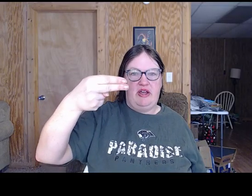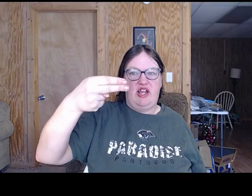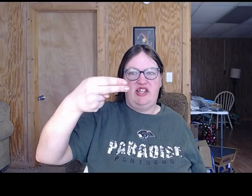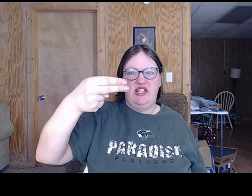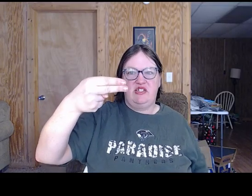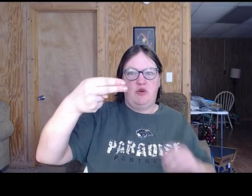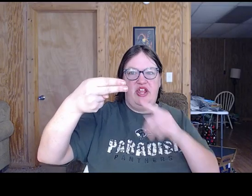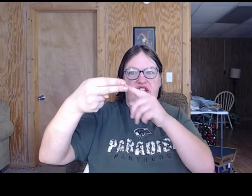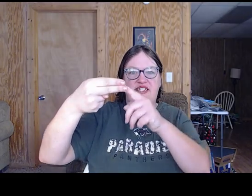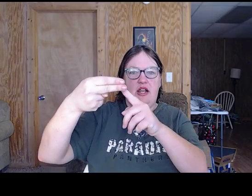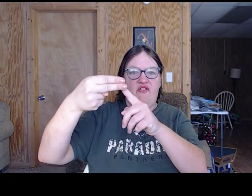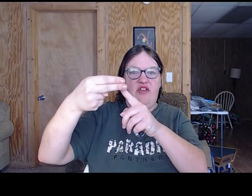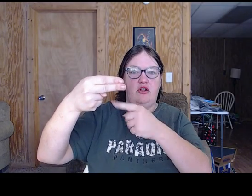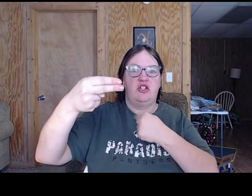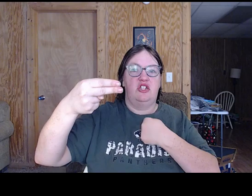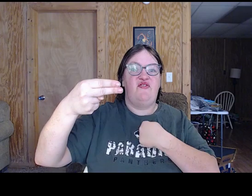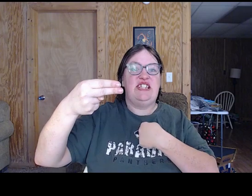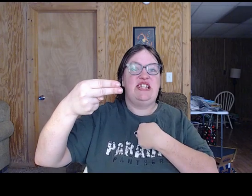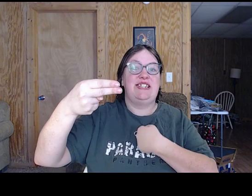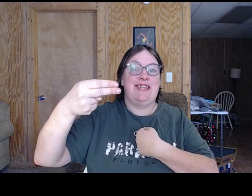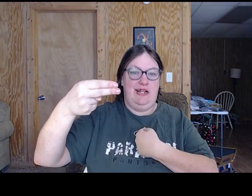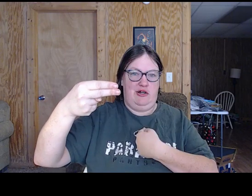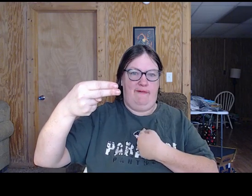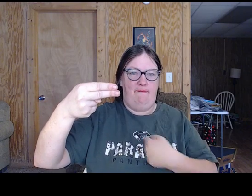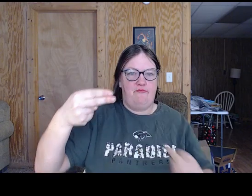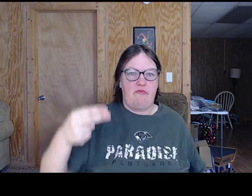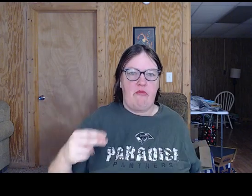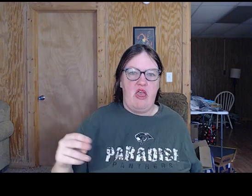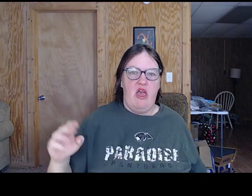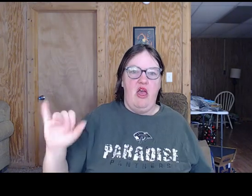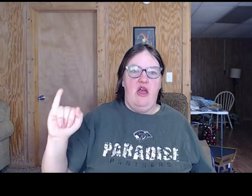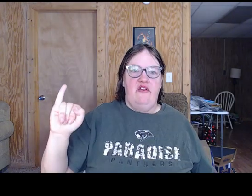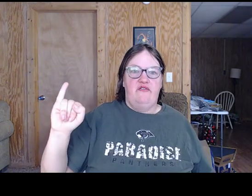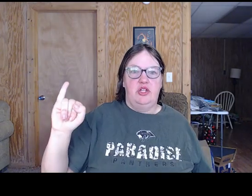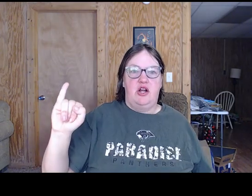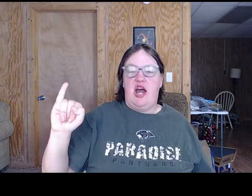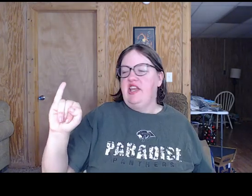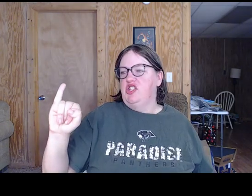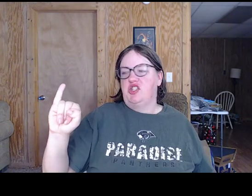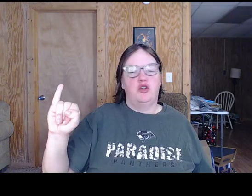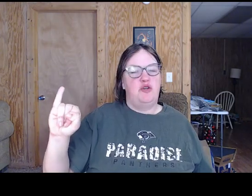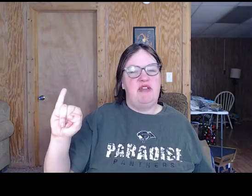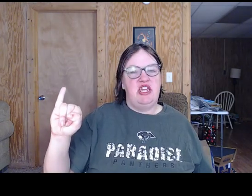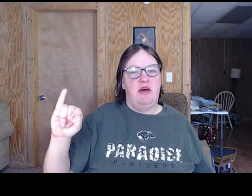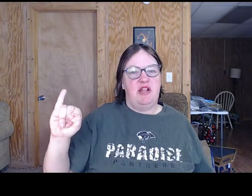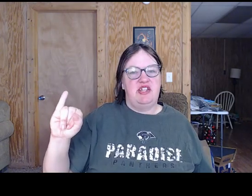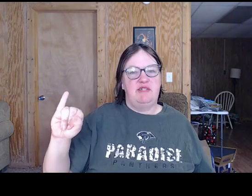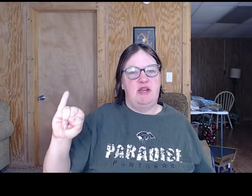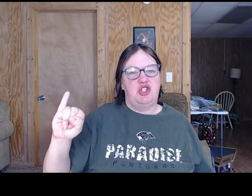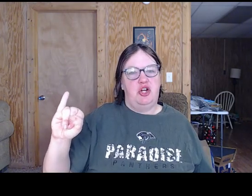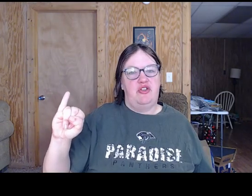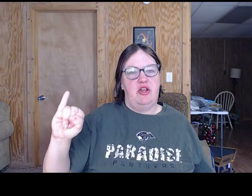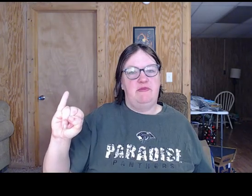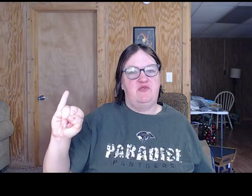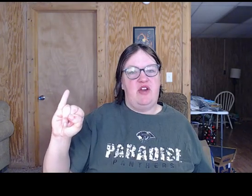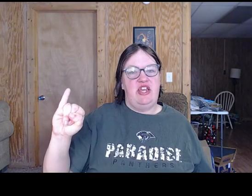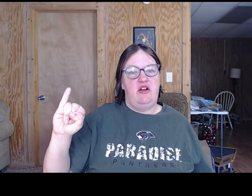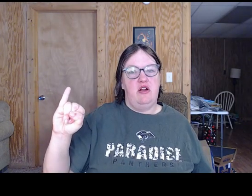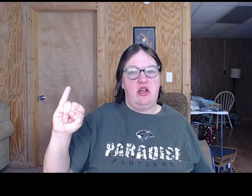like this to where the inside of the fingers is facing the signer. For letter I, you just hold your pinky up like this. Make sure your thumb is right here against